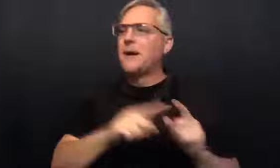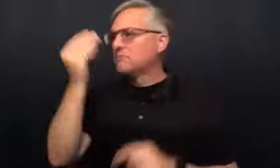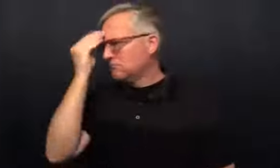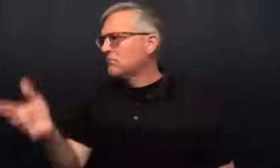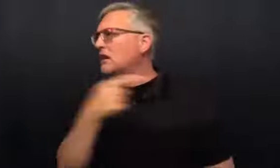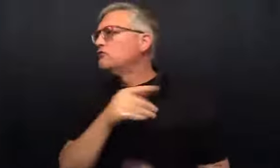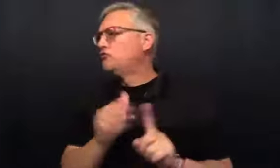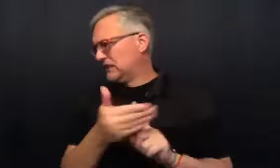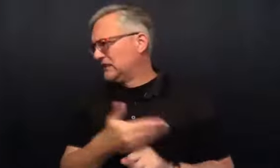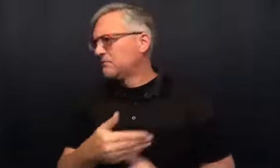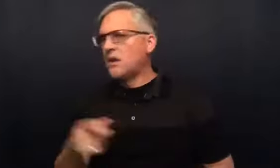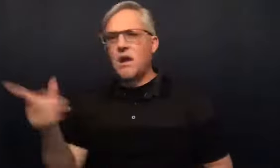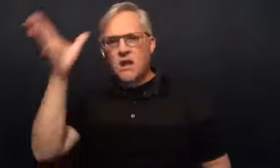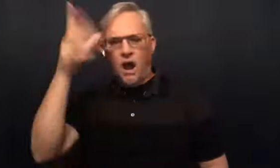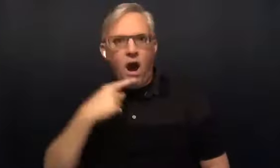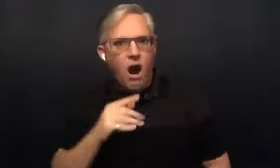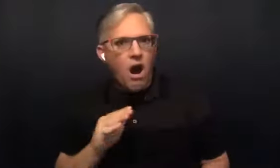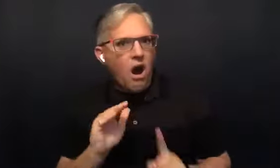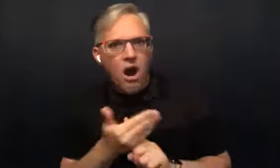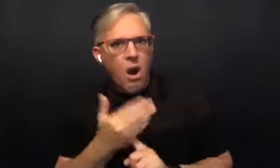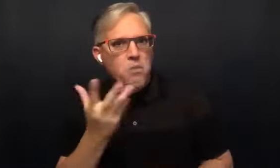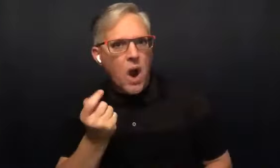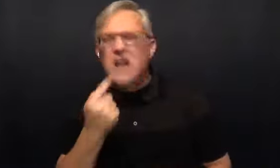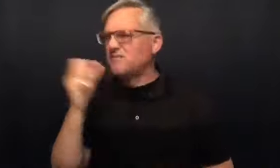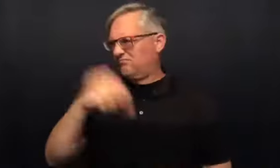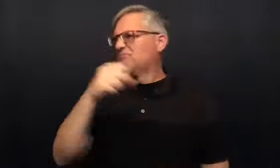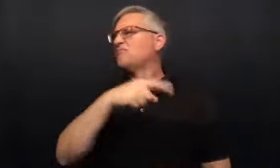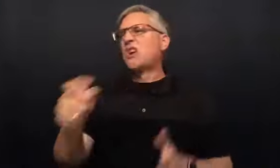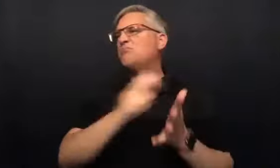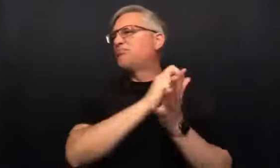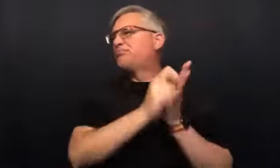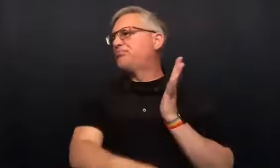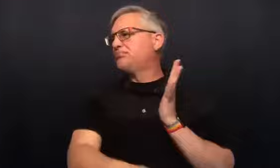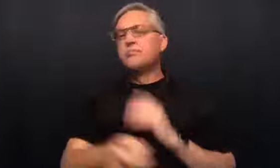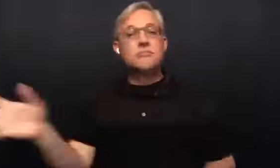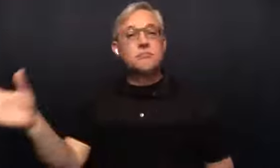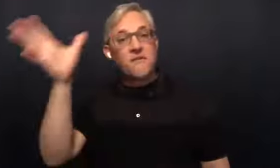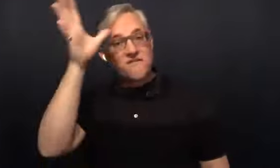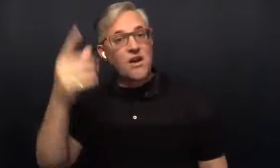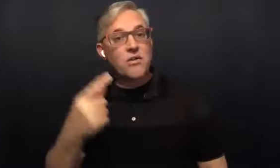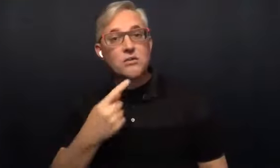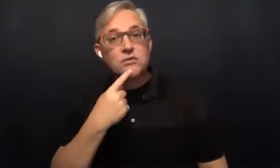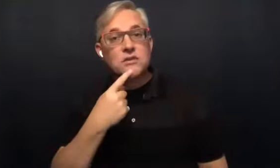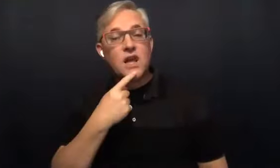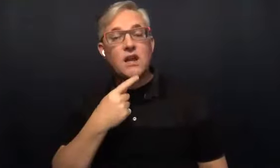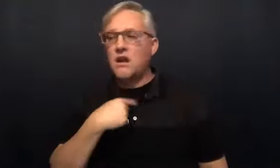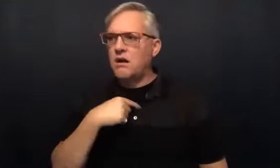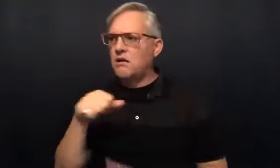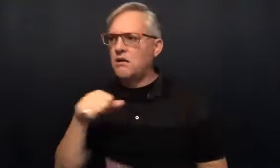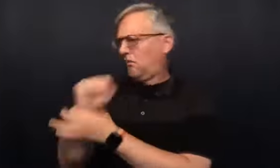And I said, yes, Dad, she's cheating on you with lots of men. And he said something I never thought he'd ever said. And I said, I guess I have to forgive her.